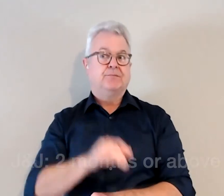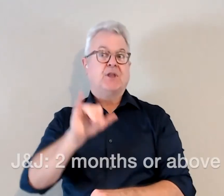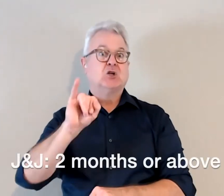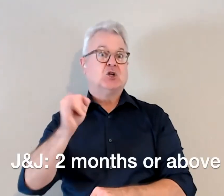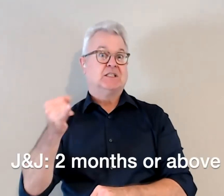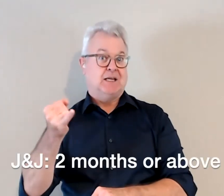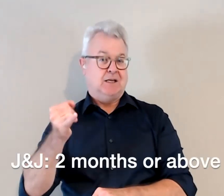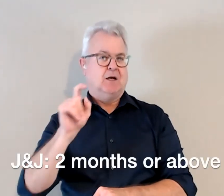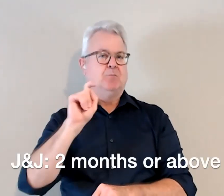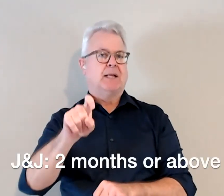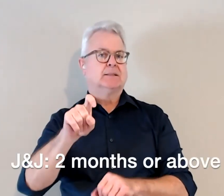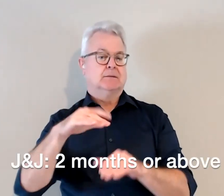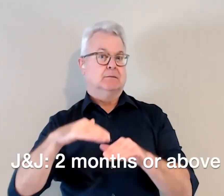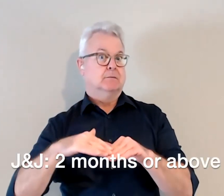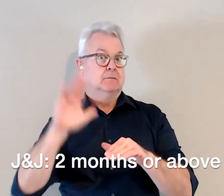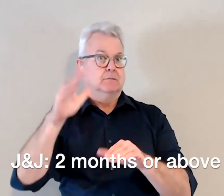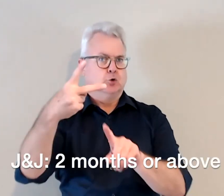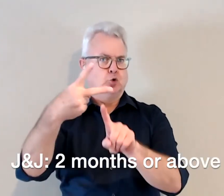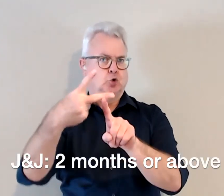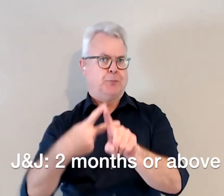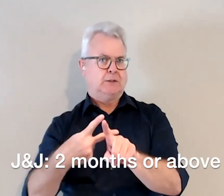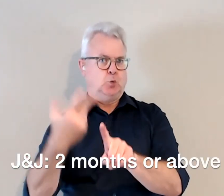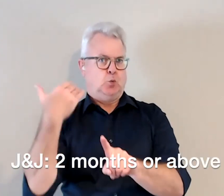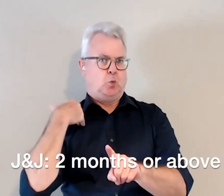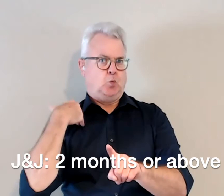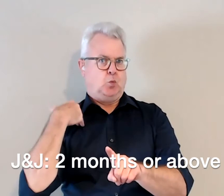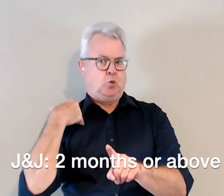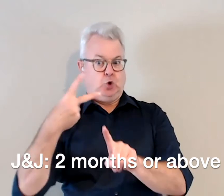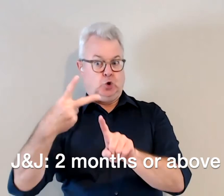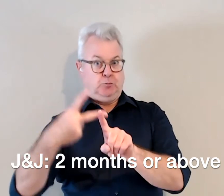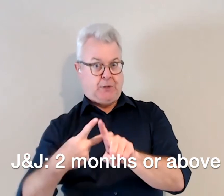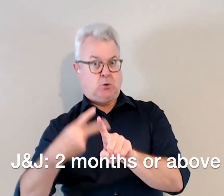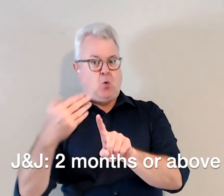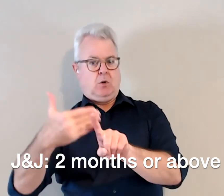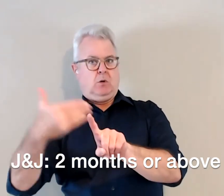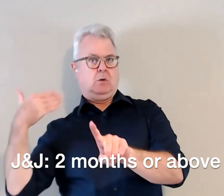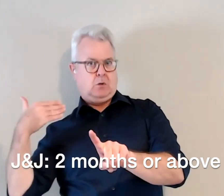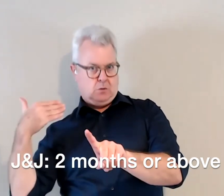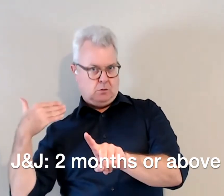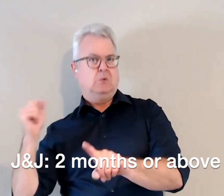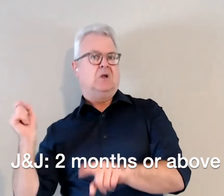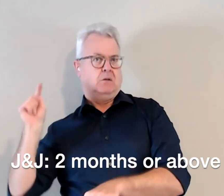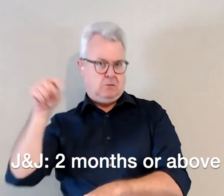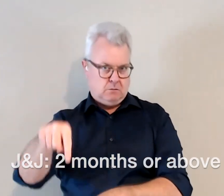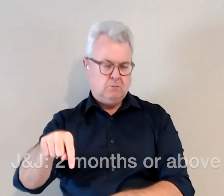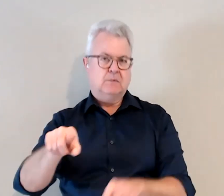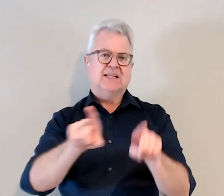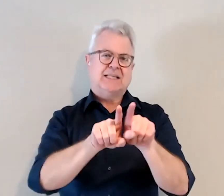Johnson & Johnson vaccine, which only required 1 vaccine only. You must have at least had your Johnson & Johnson at least 2 months